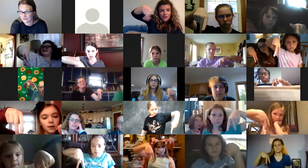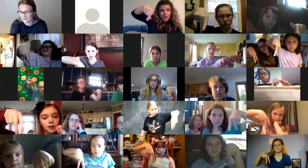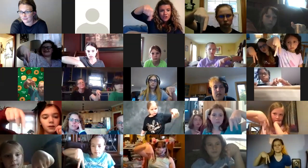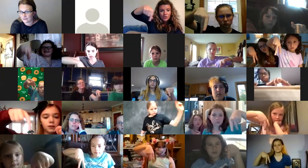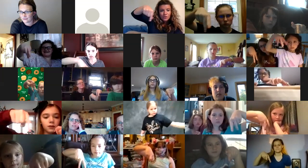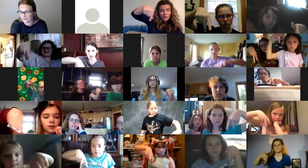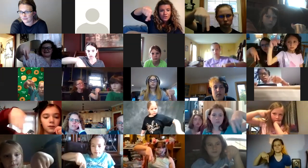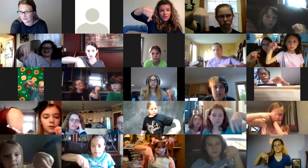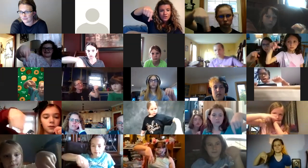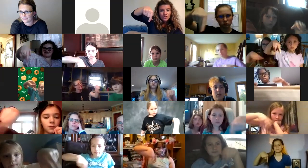Q,